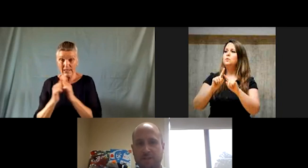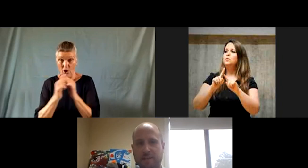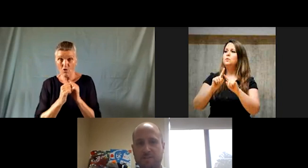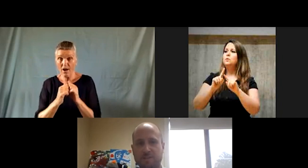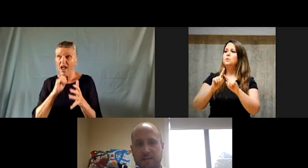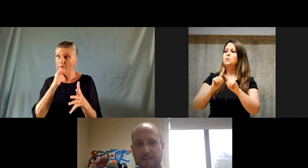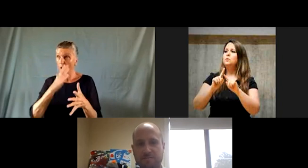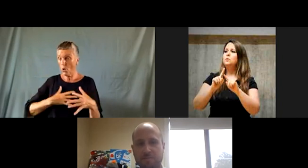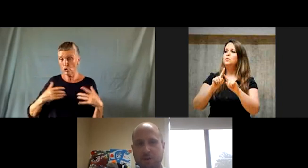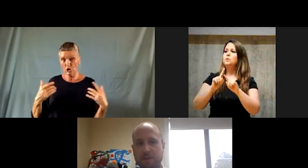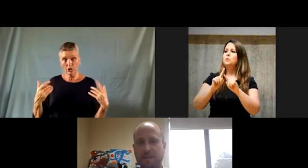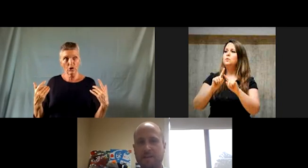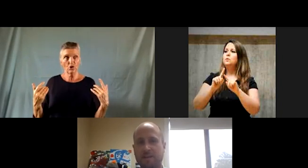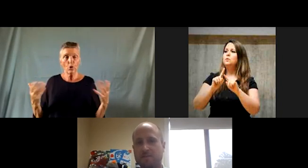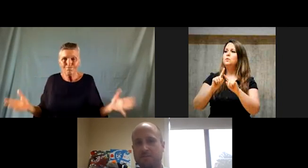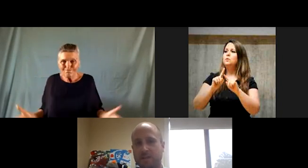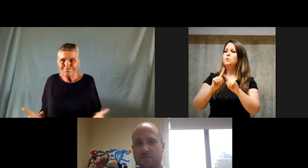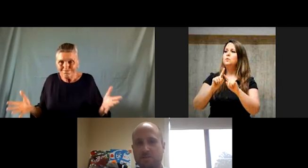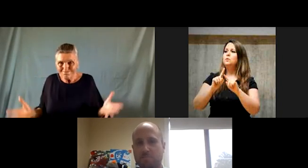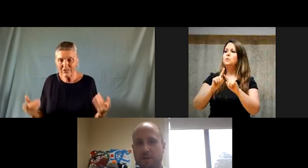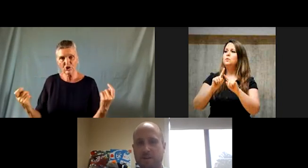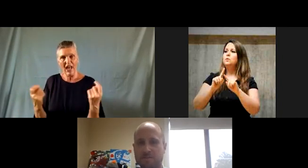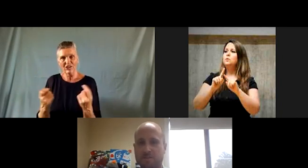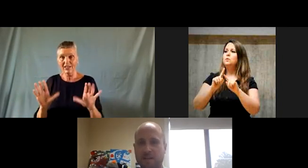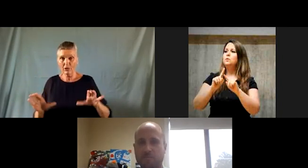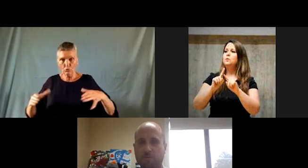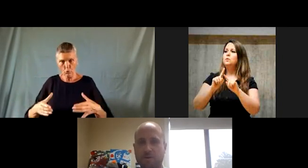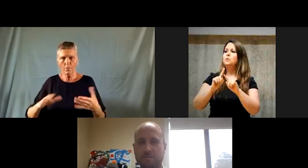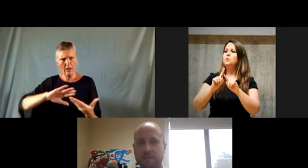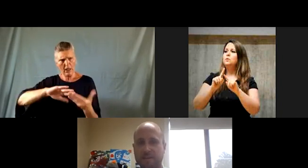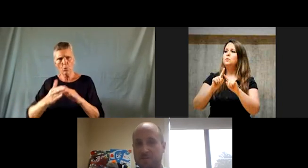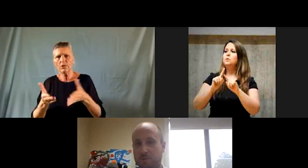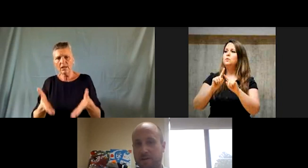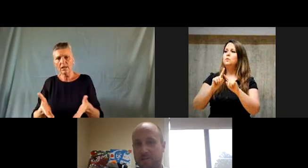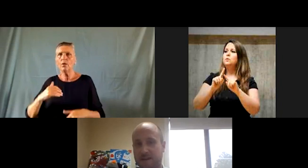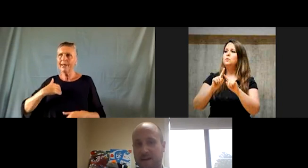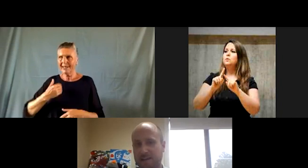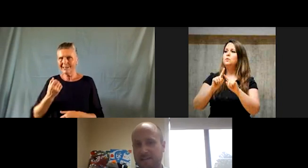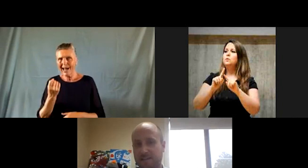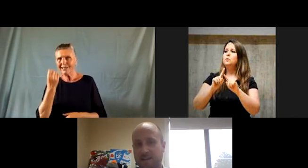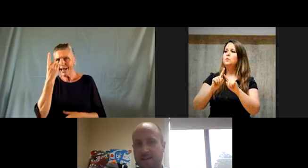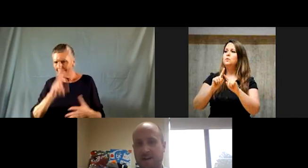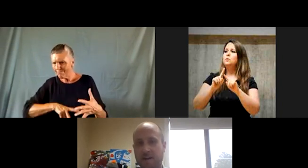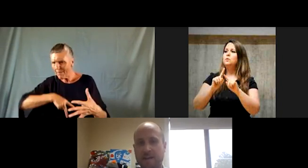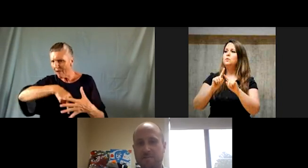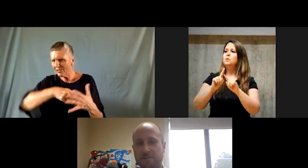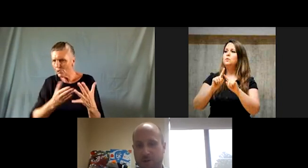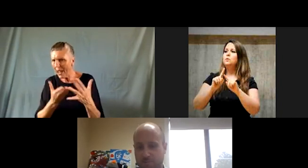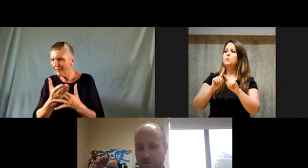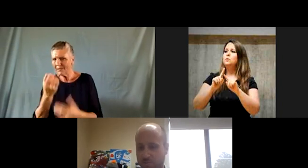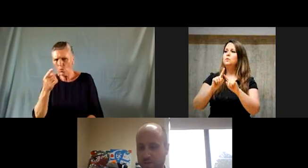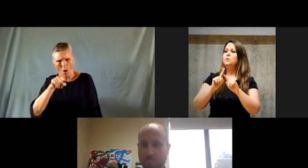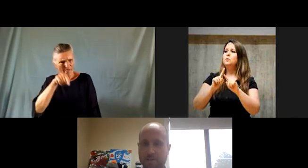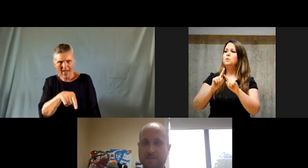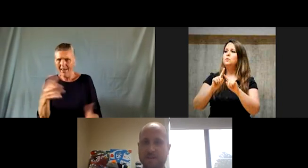drive change as a collective community, we need to better understand what access barriers are, and the people